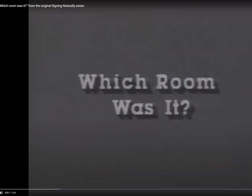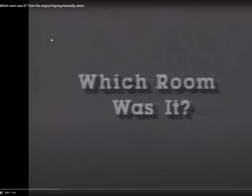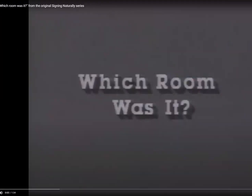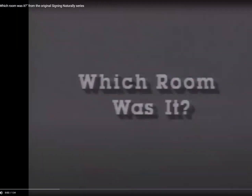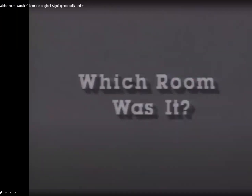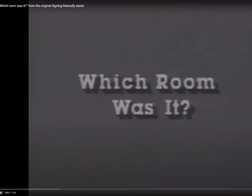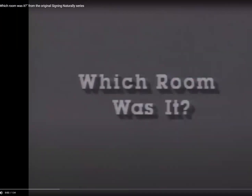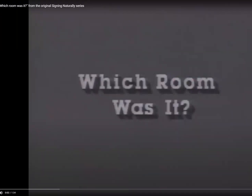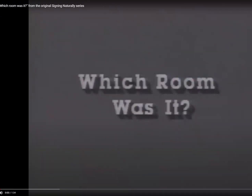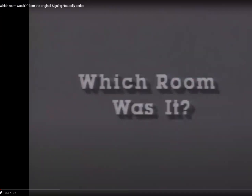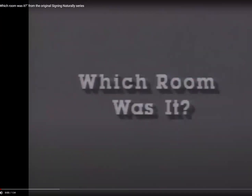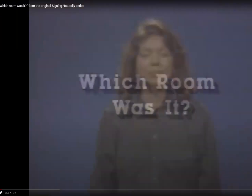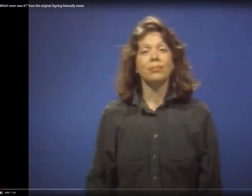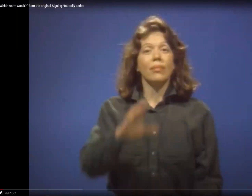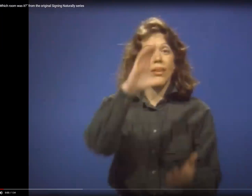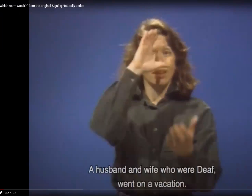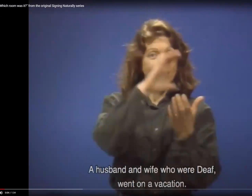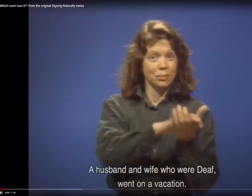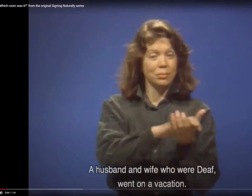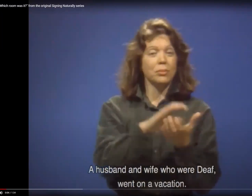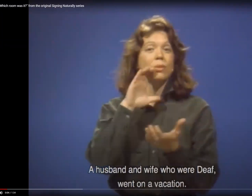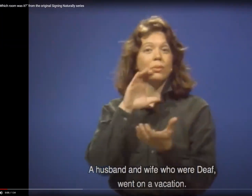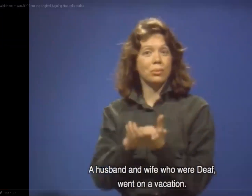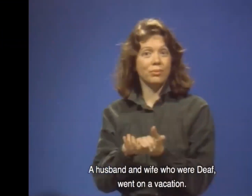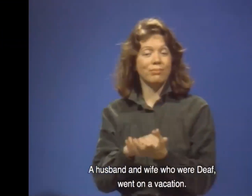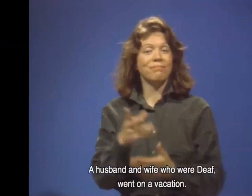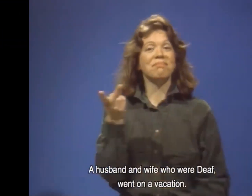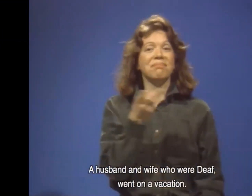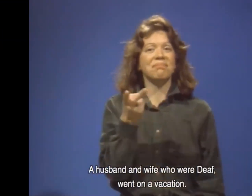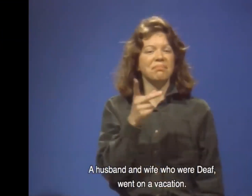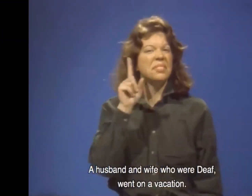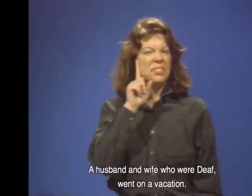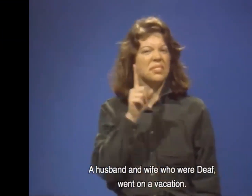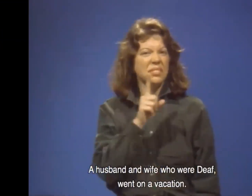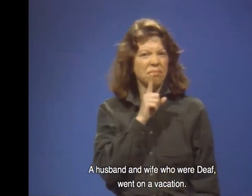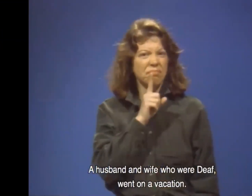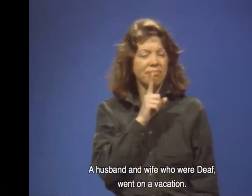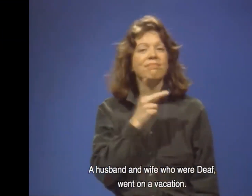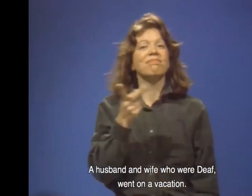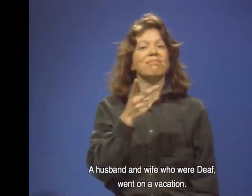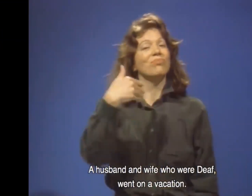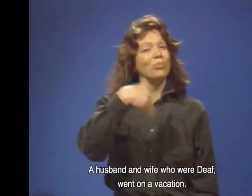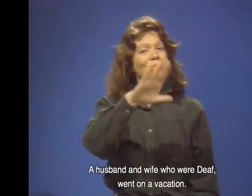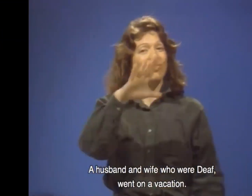Okay, here comes the story. It's called Which Room? A husband and wife who were deaf went on vacation.